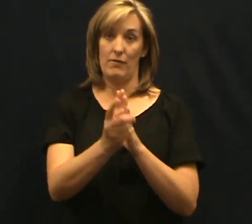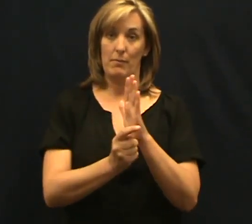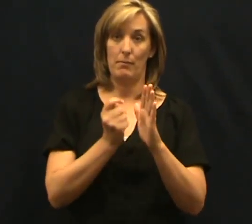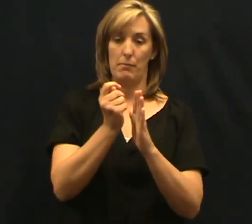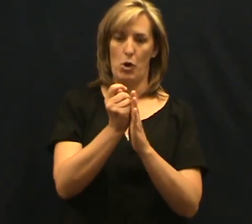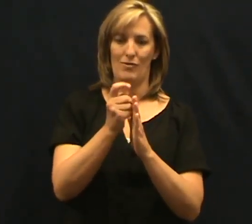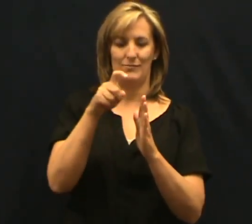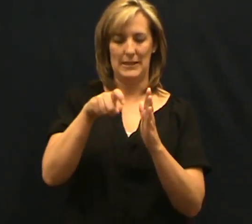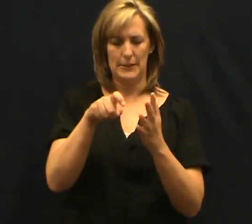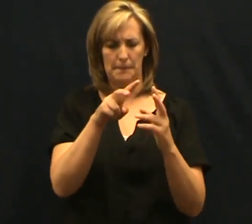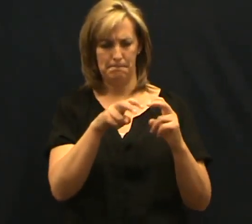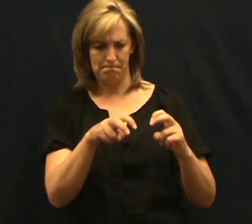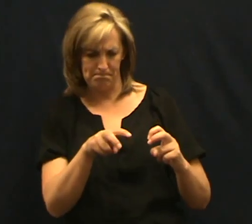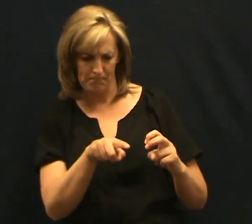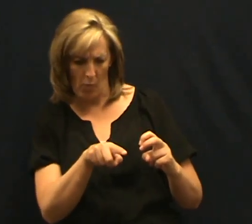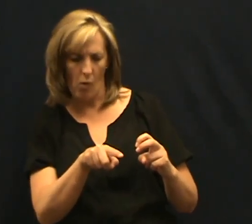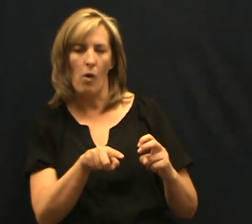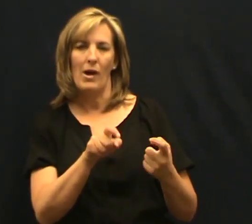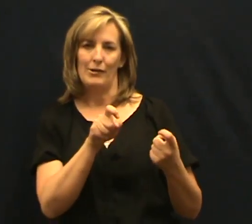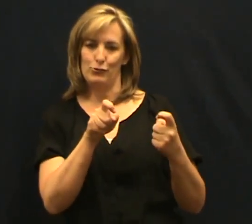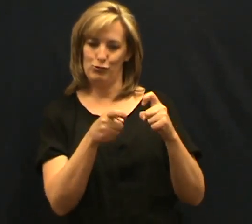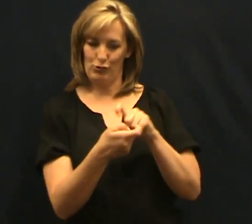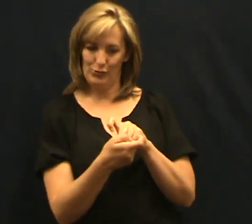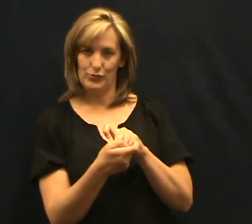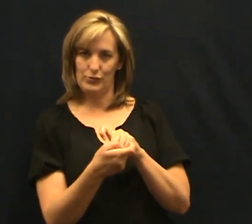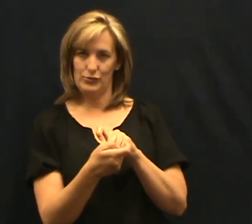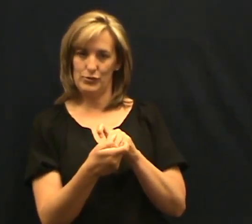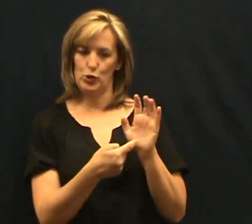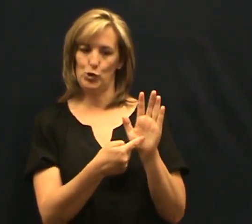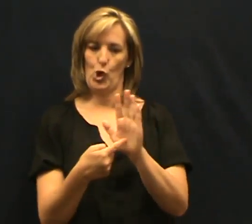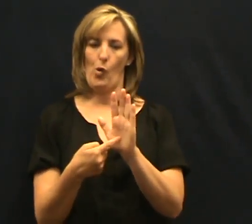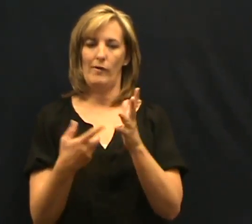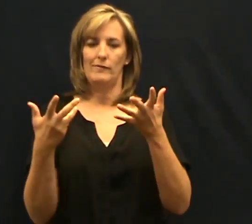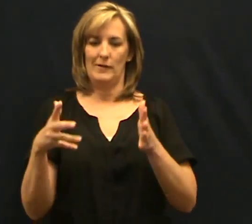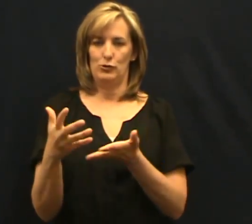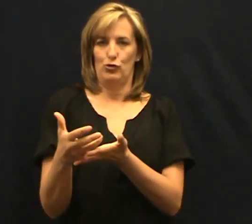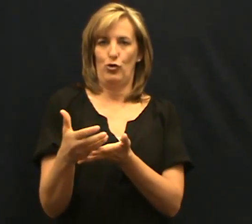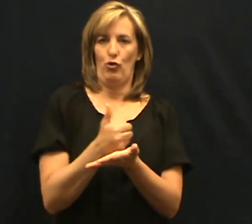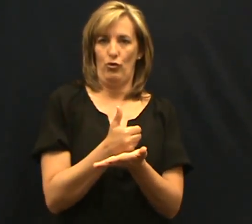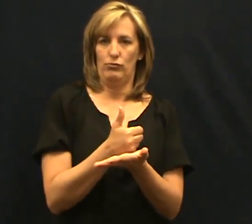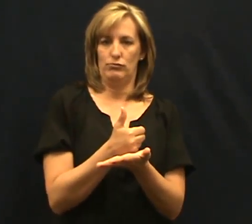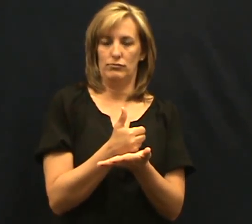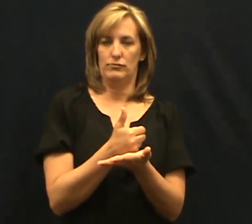adjustment to show that we have earned that revenue and reduce the corresponding